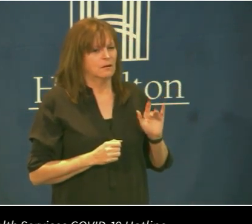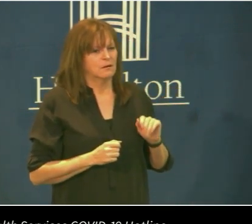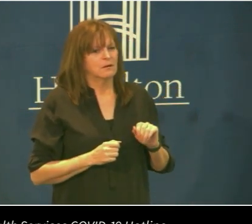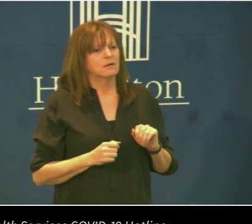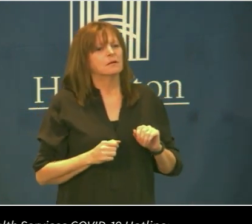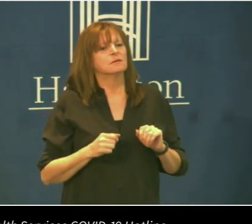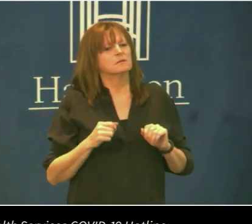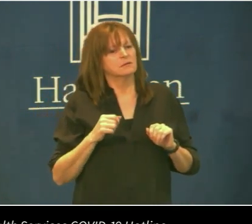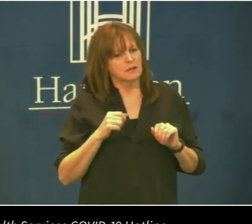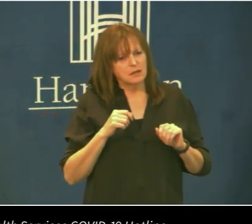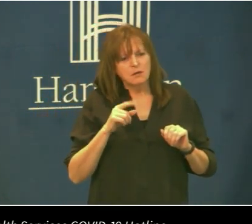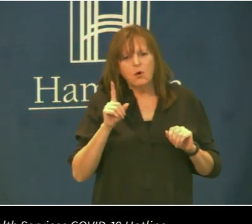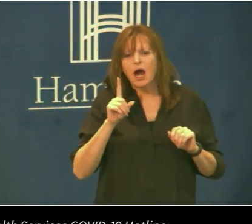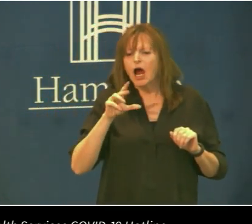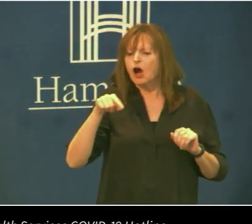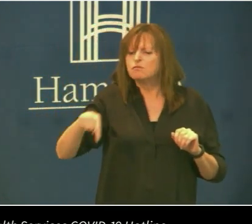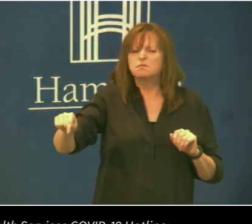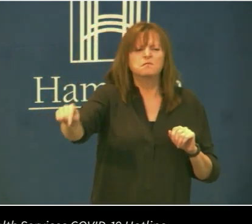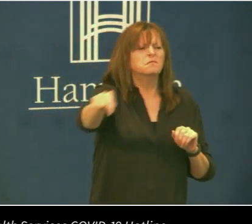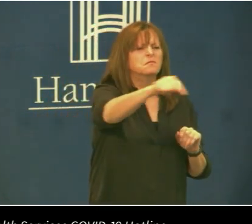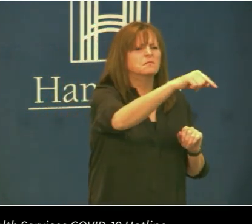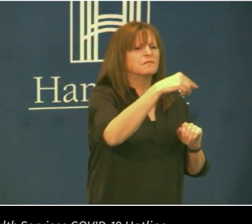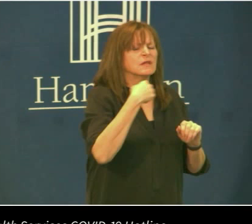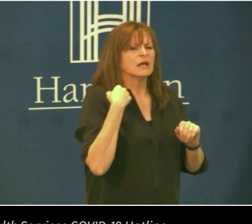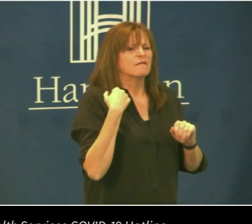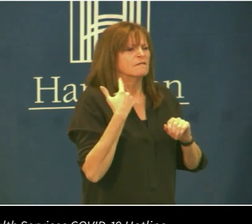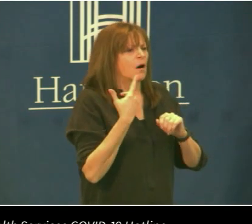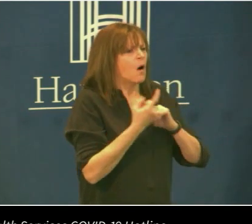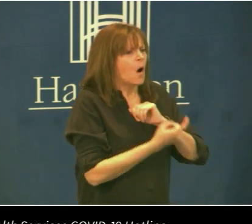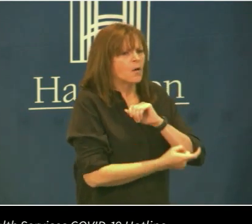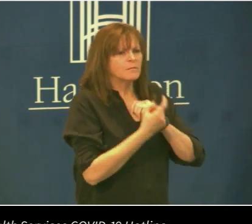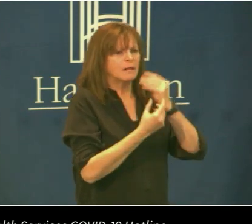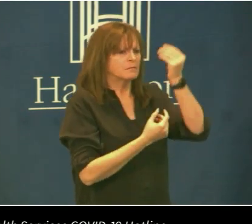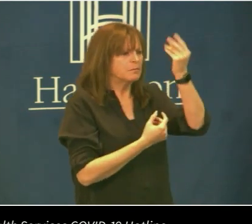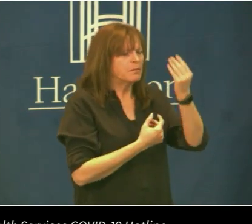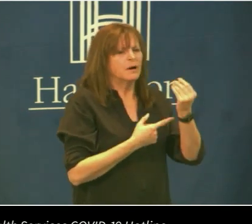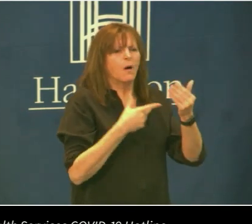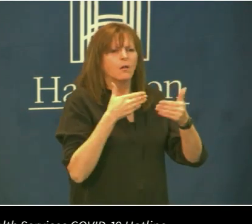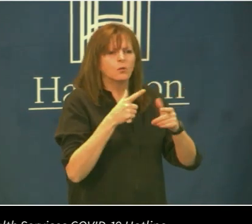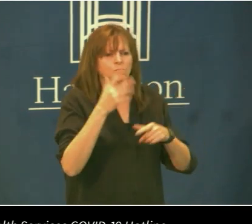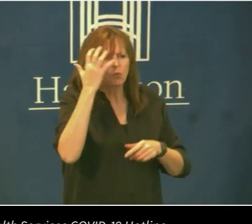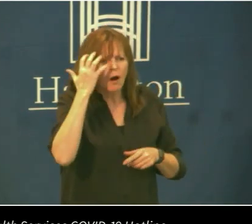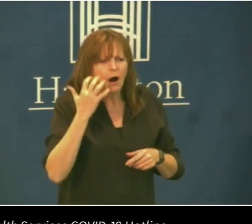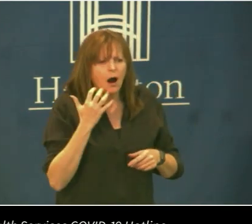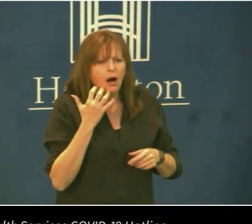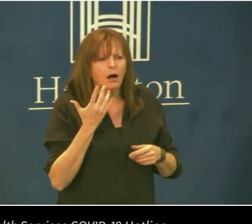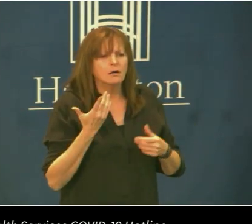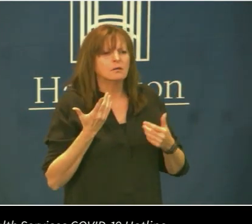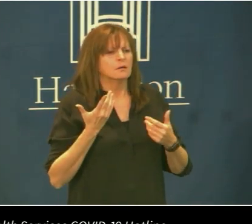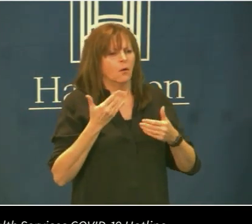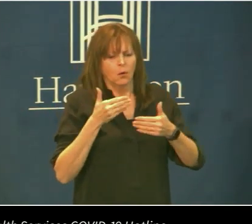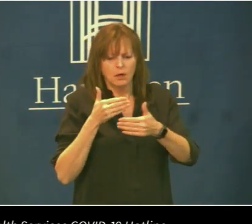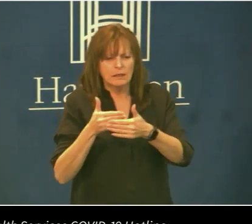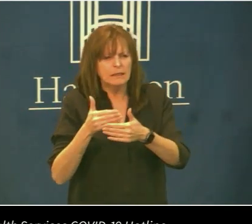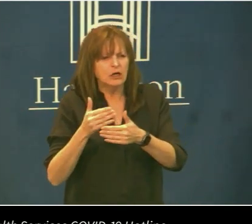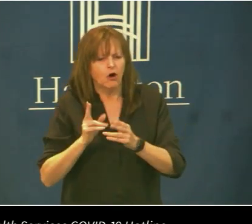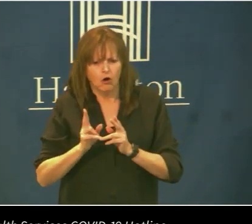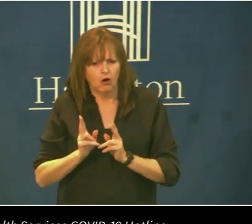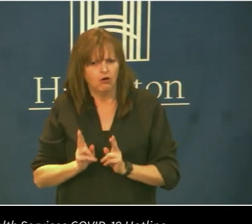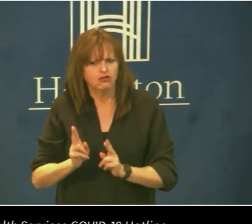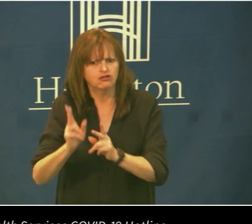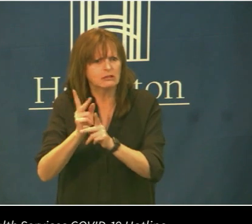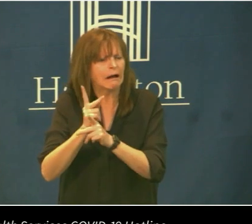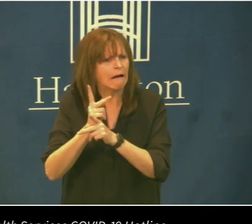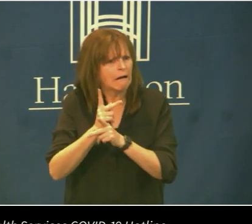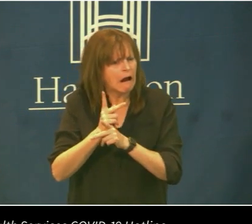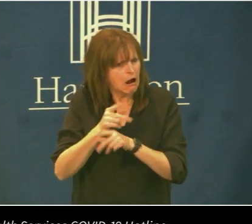as near local hospital, urgent care centers, and COVID-19 assessment centers. The reprogramming will